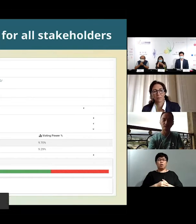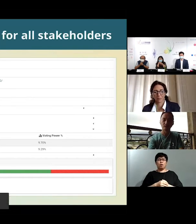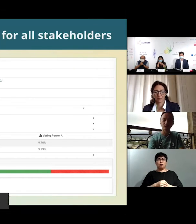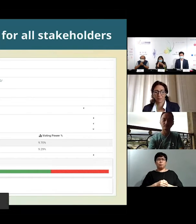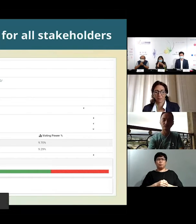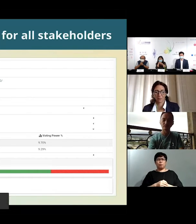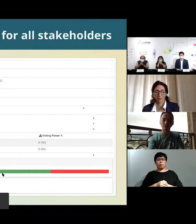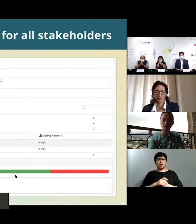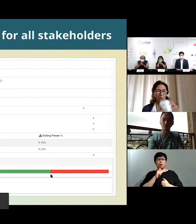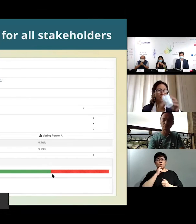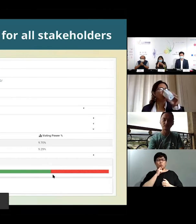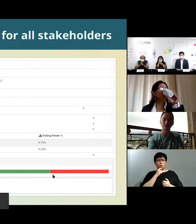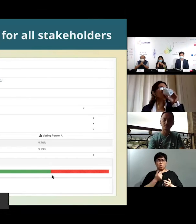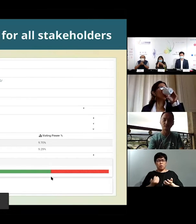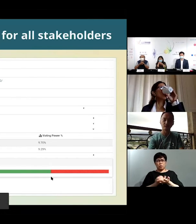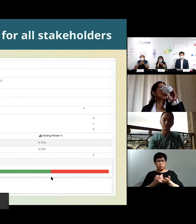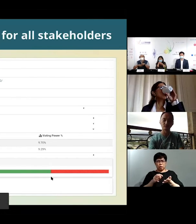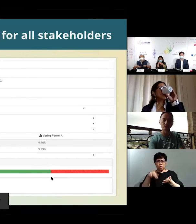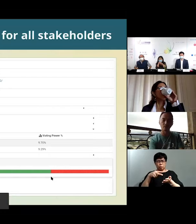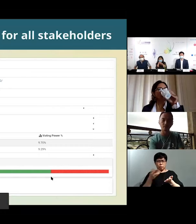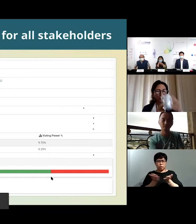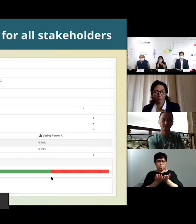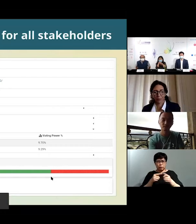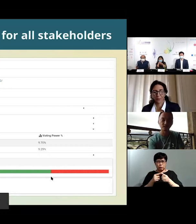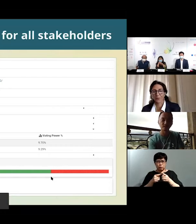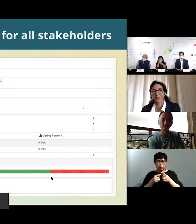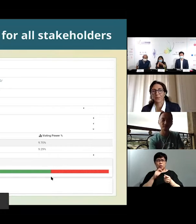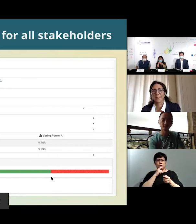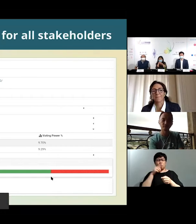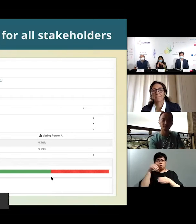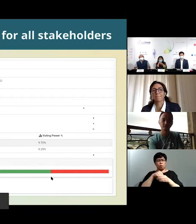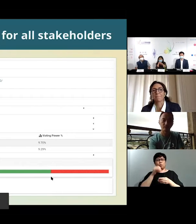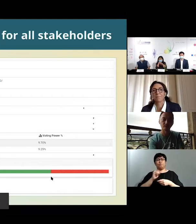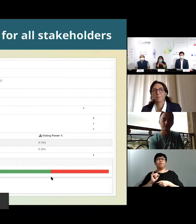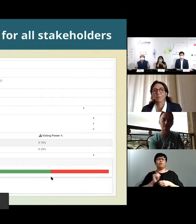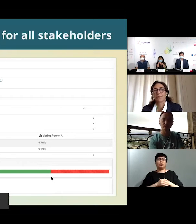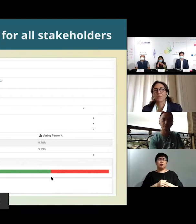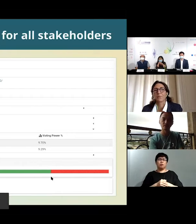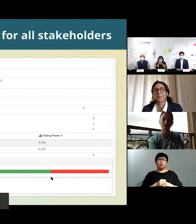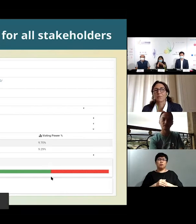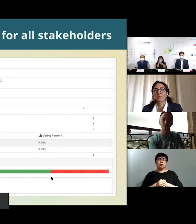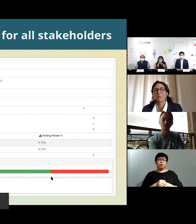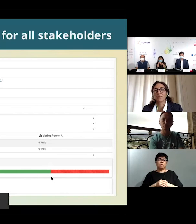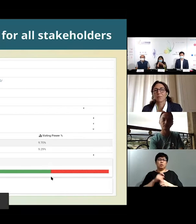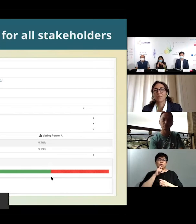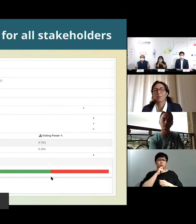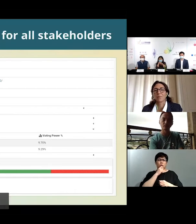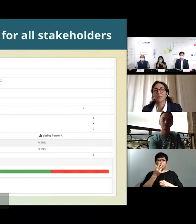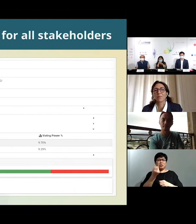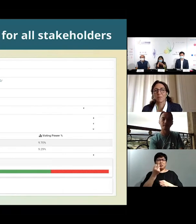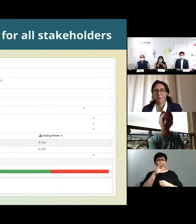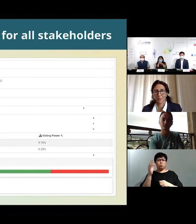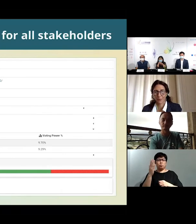actually voted no on this. So around 75% voted yes. So we